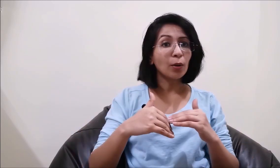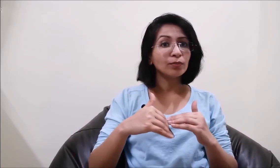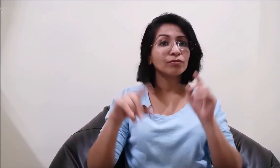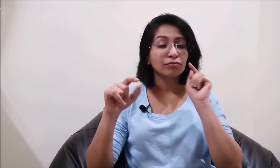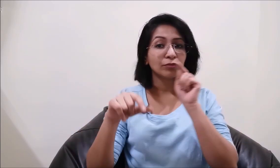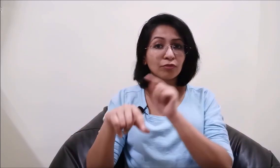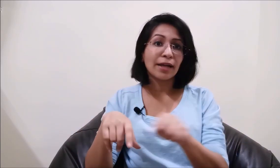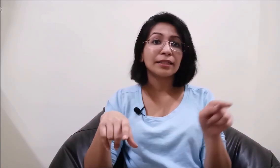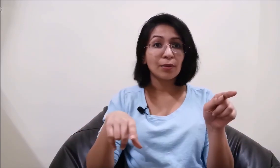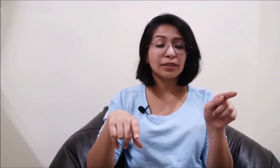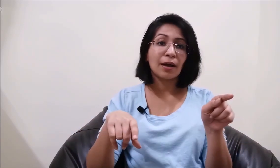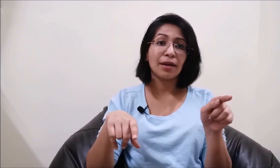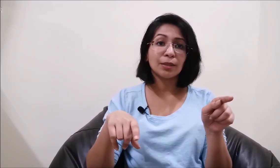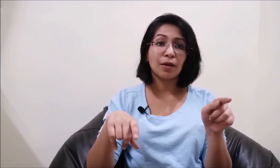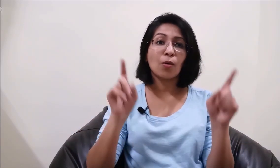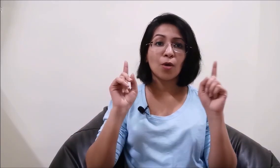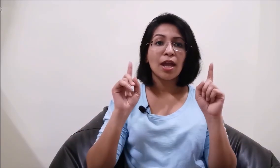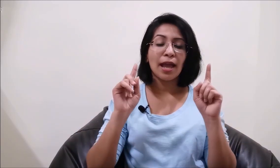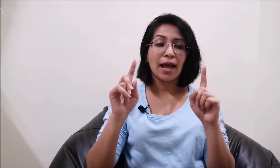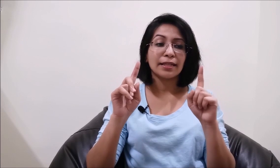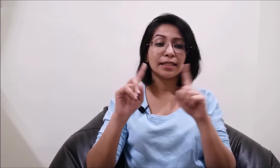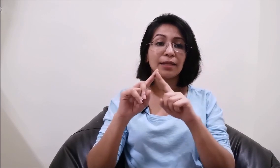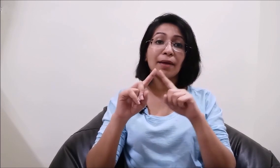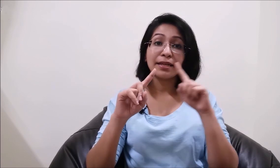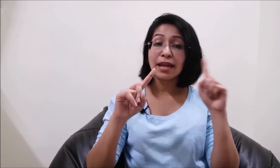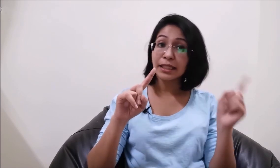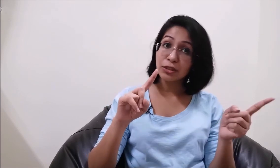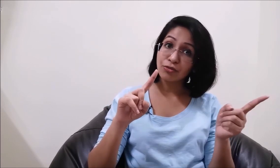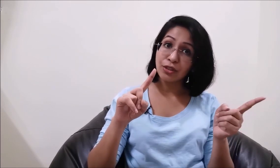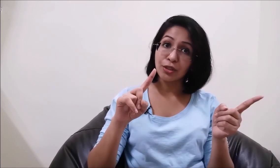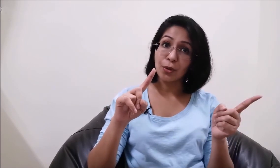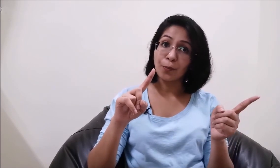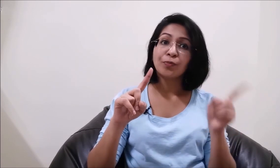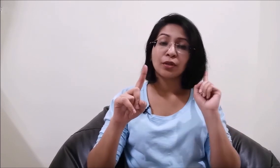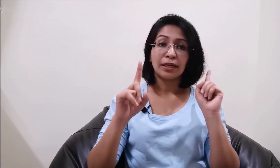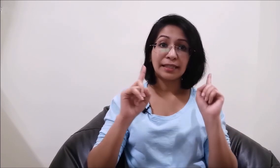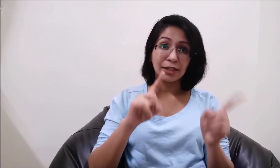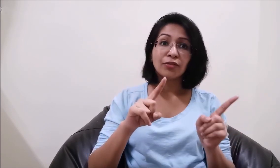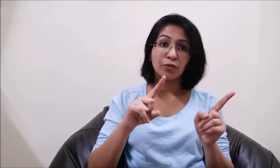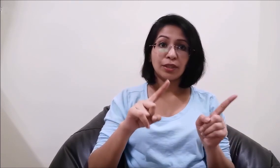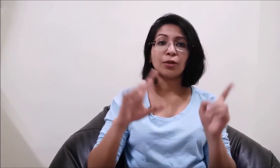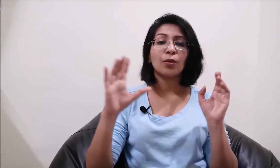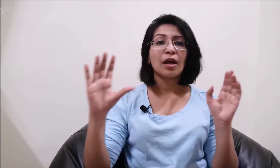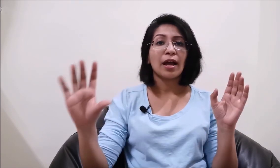know. Write it down in the comments below, and in my next video, at the end of the video, I